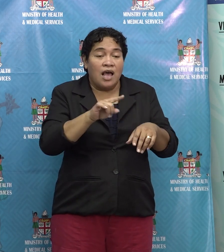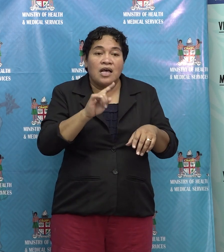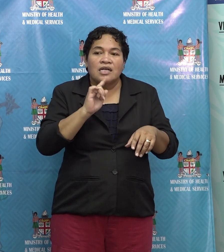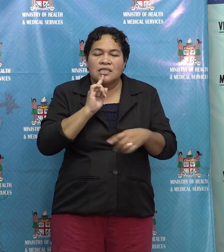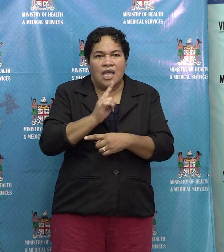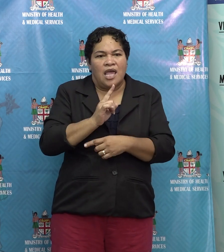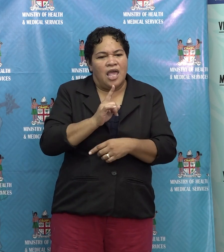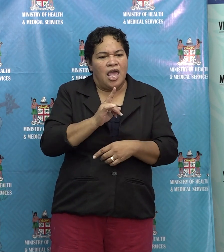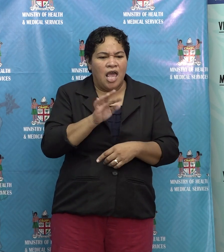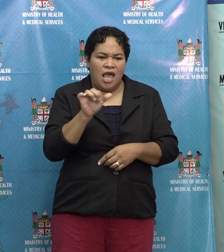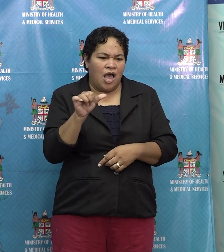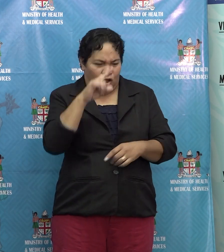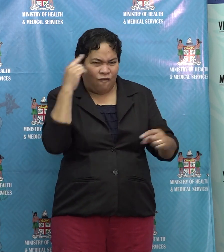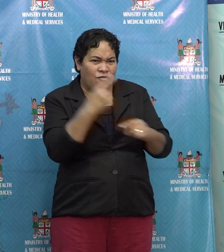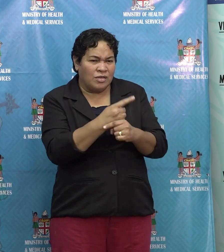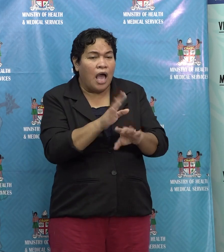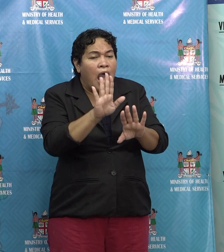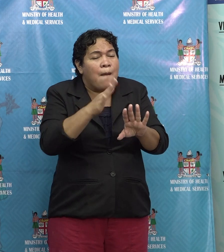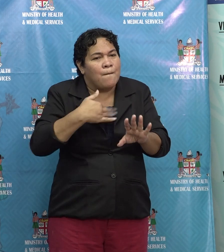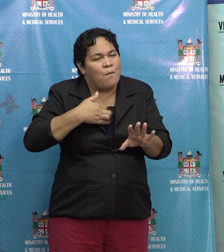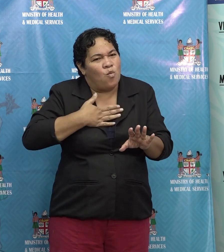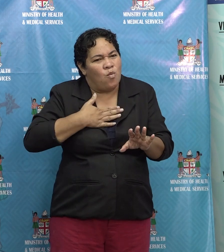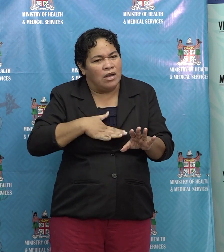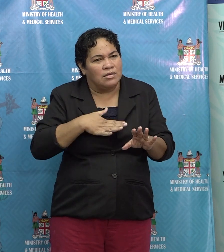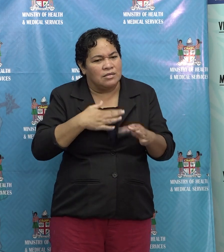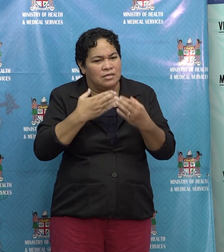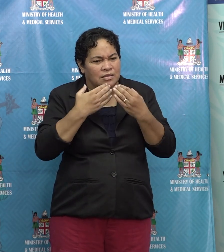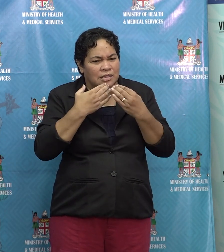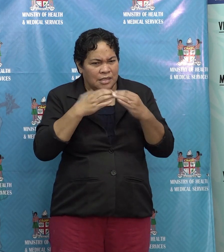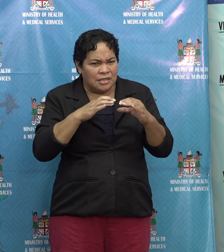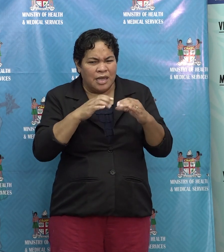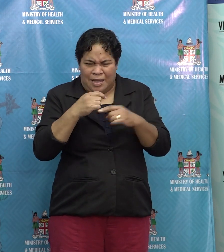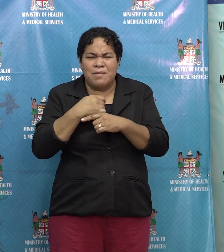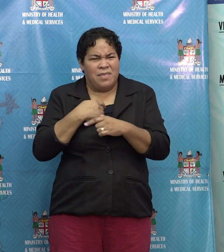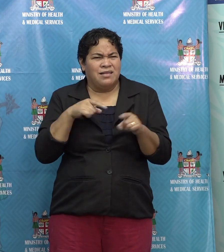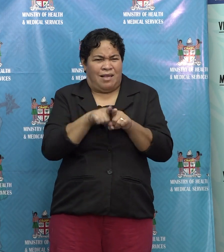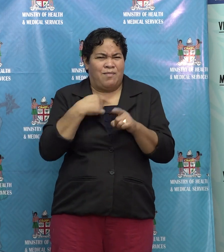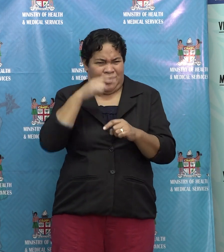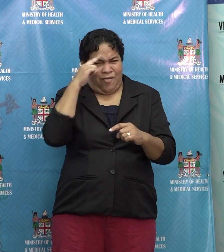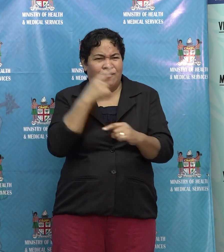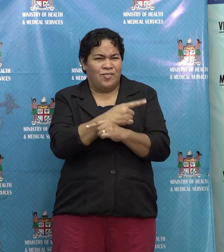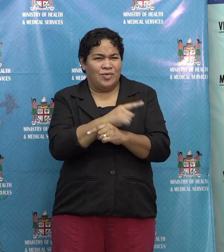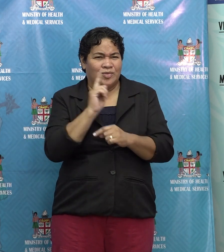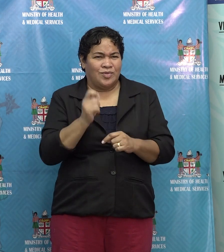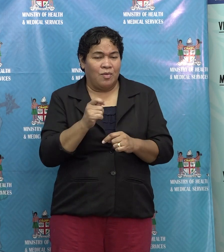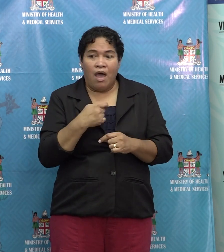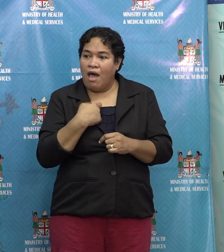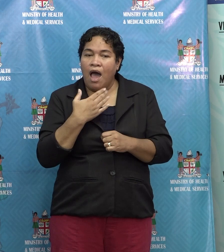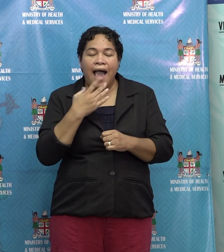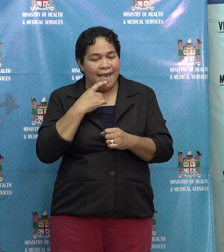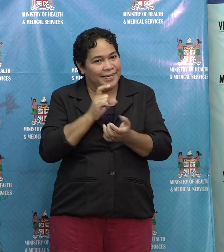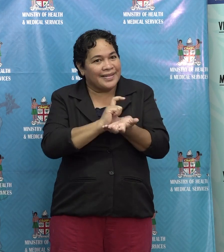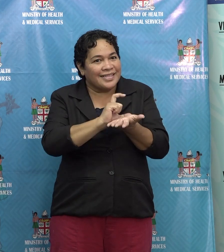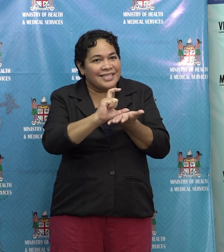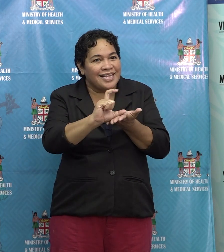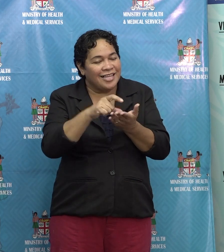I must admit, I was and am still about as confused as you are, because I did mention it quite clearly